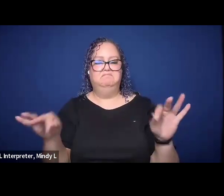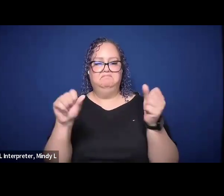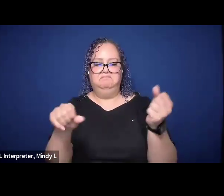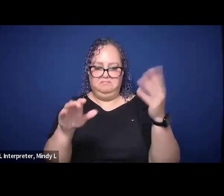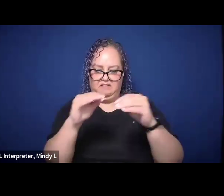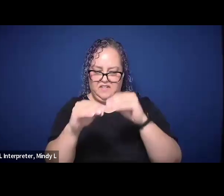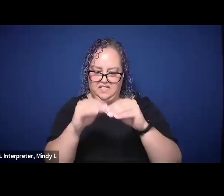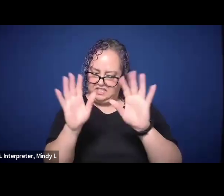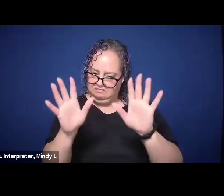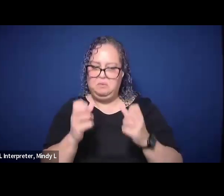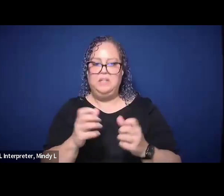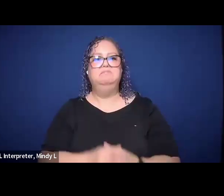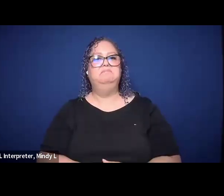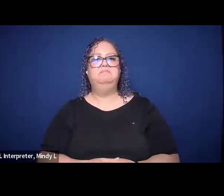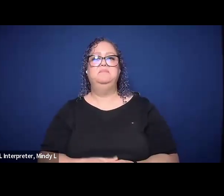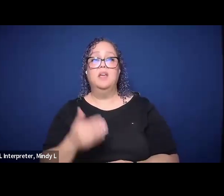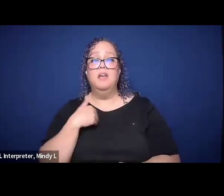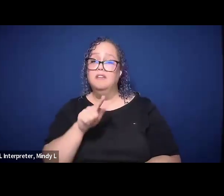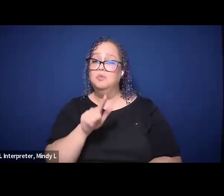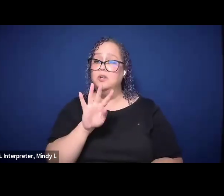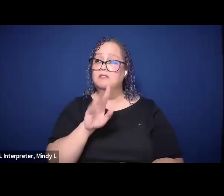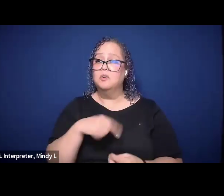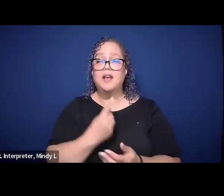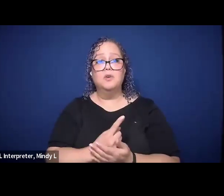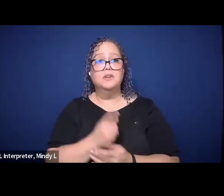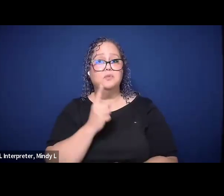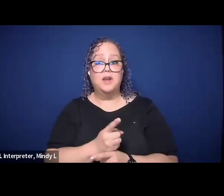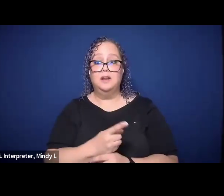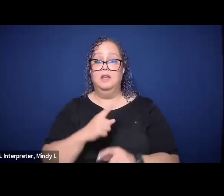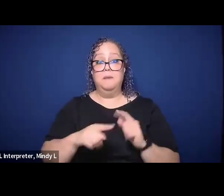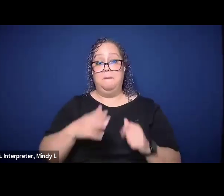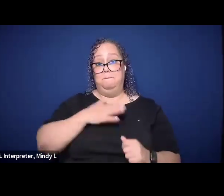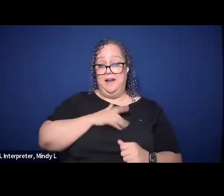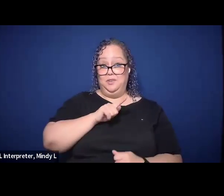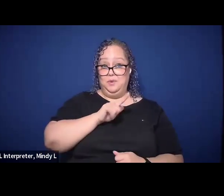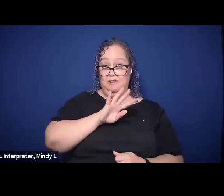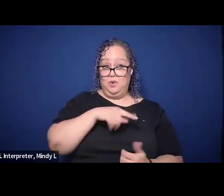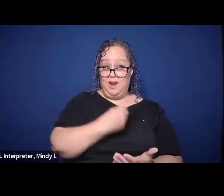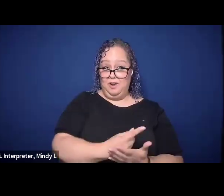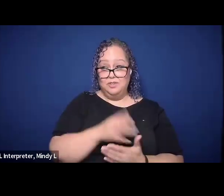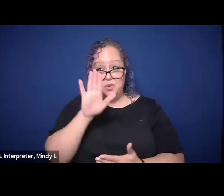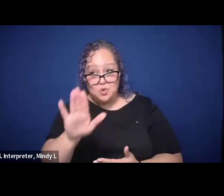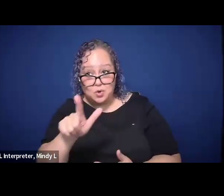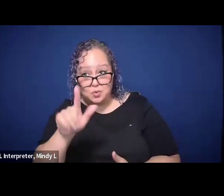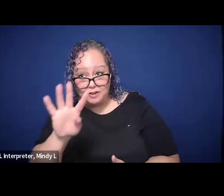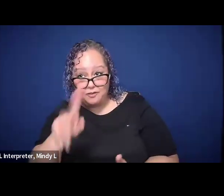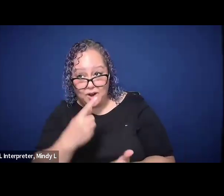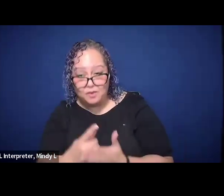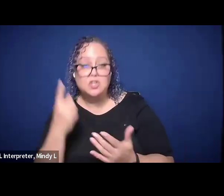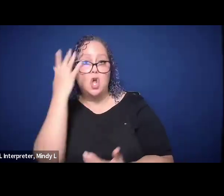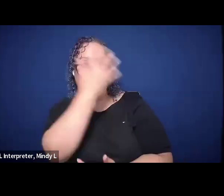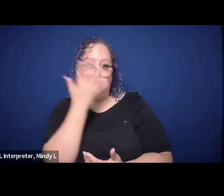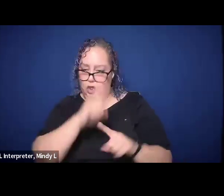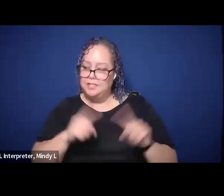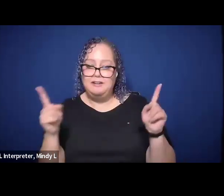try. So there are 24 hours in a day, but mine and yours look very different. I navigate 2 chronic illnesses.